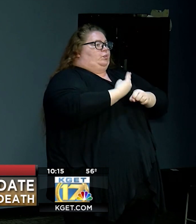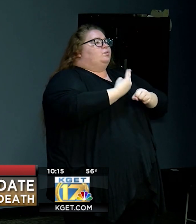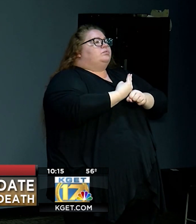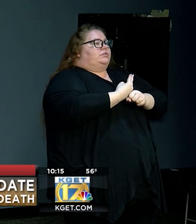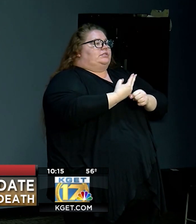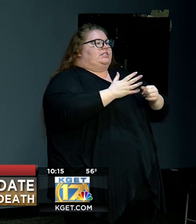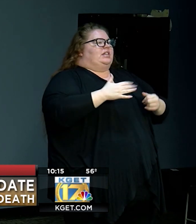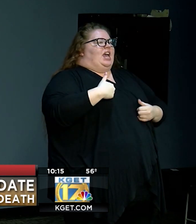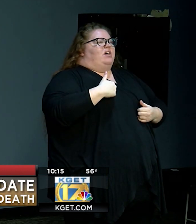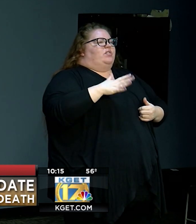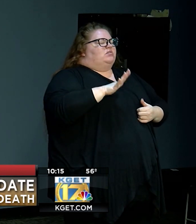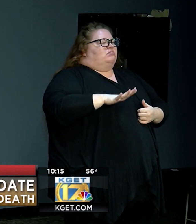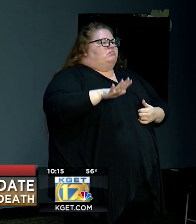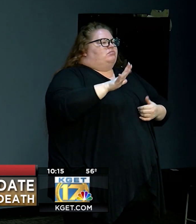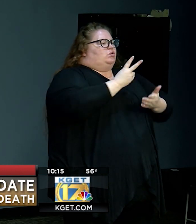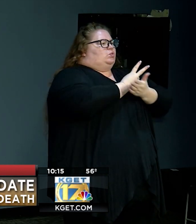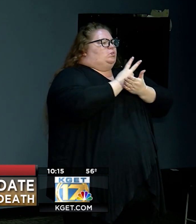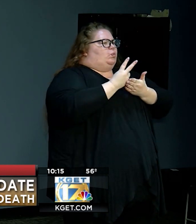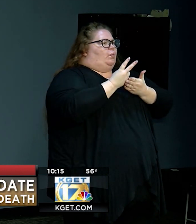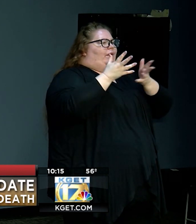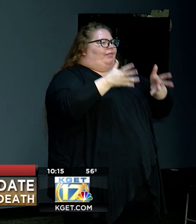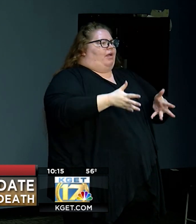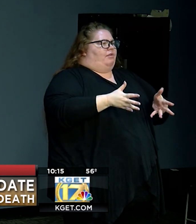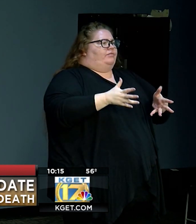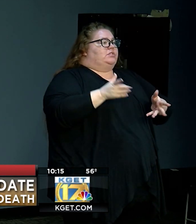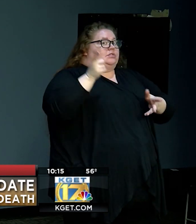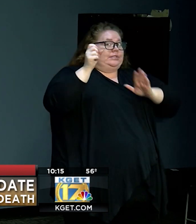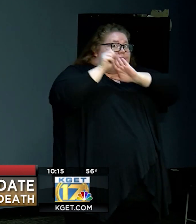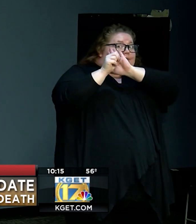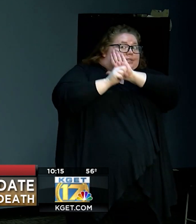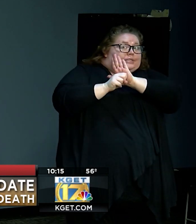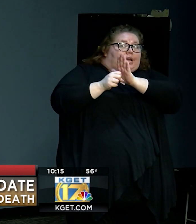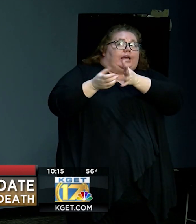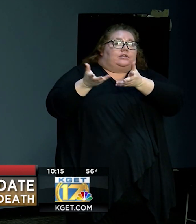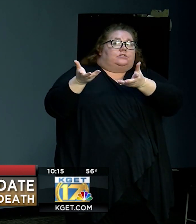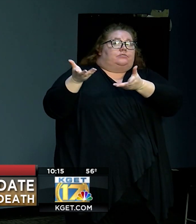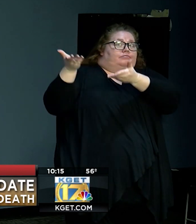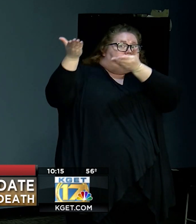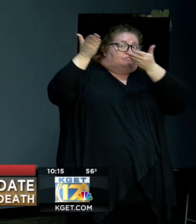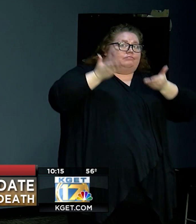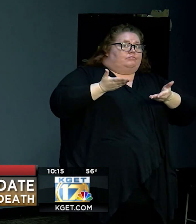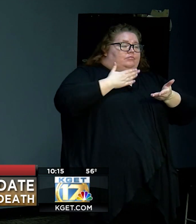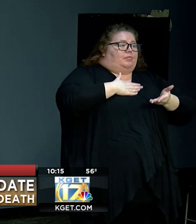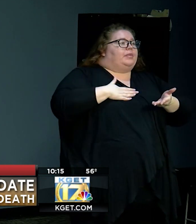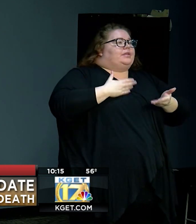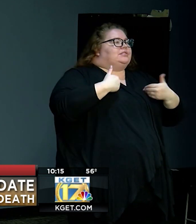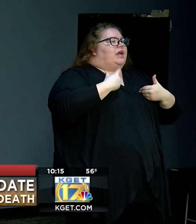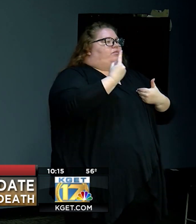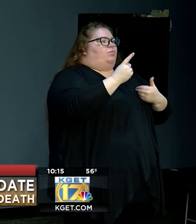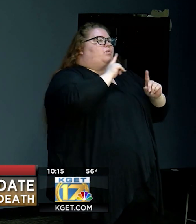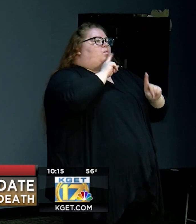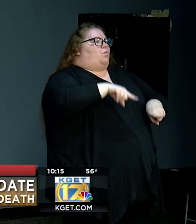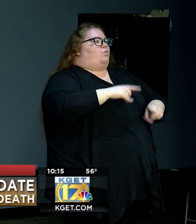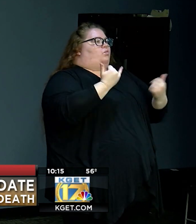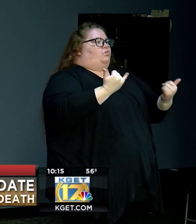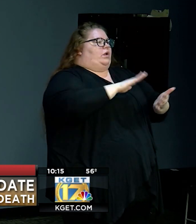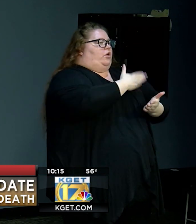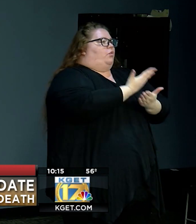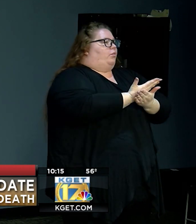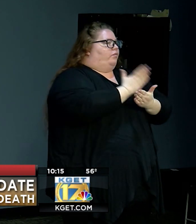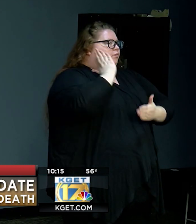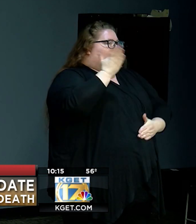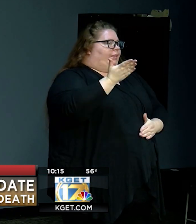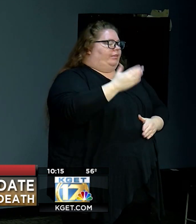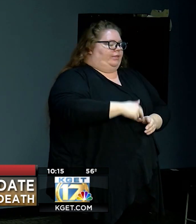that the state will fulfill those requirements, and in fact, we have another order actually arriving today. On testing, on